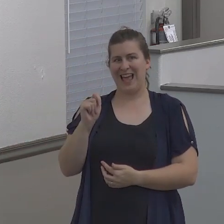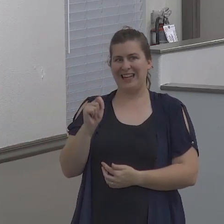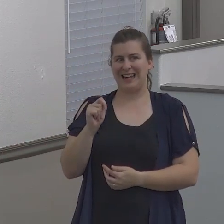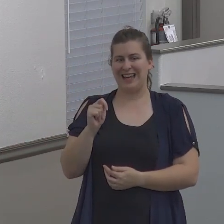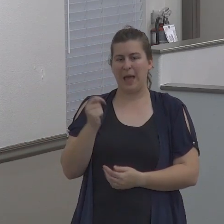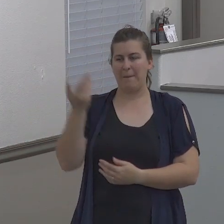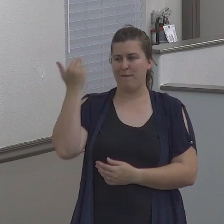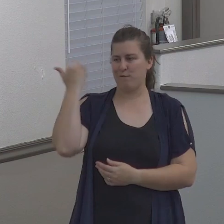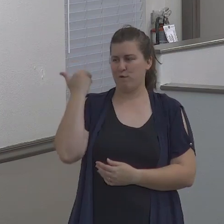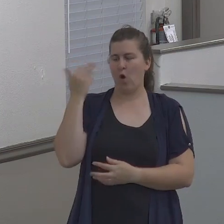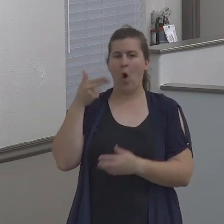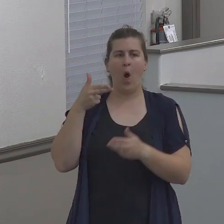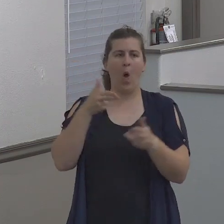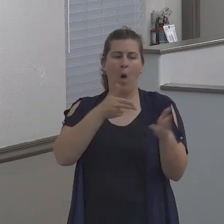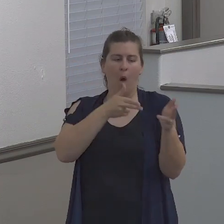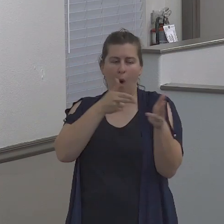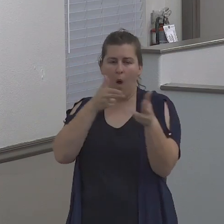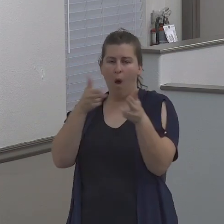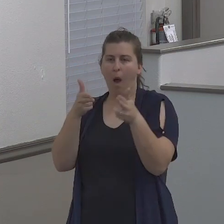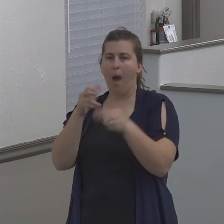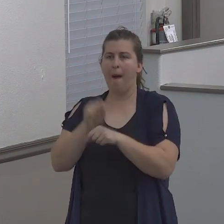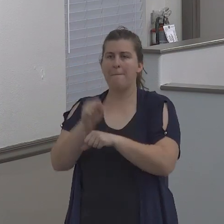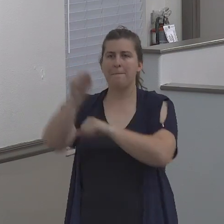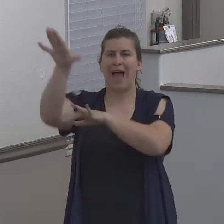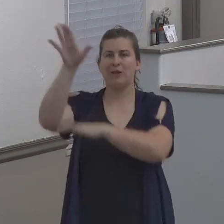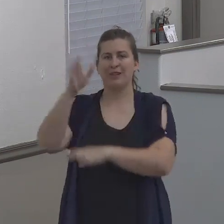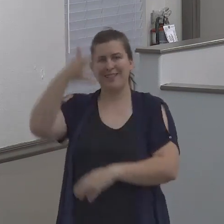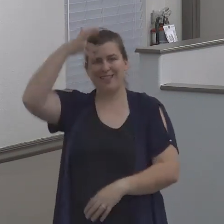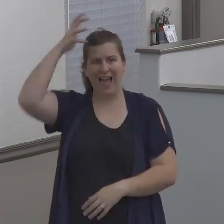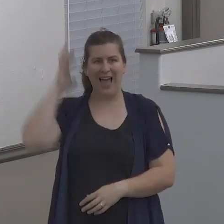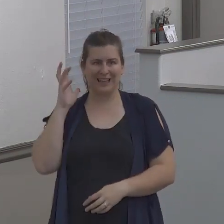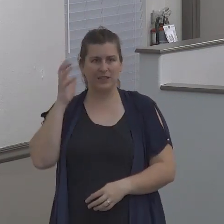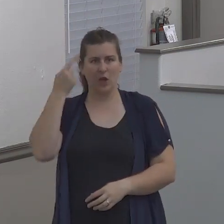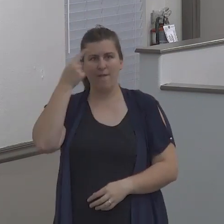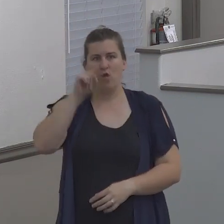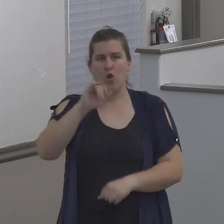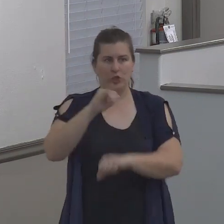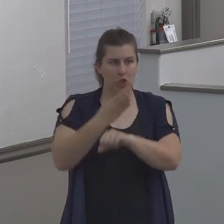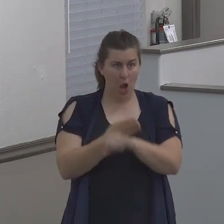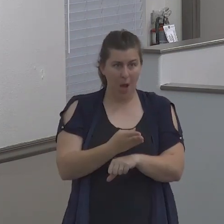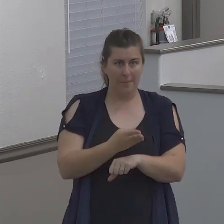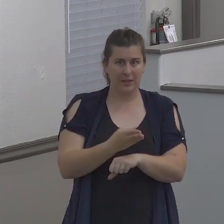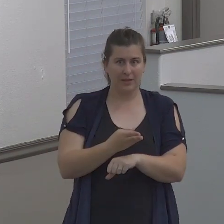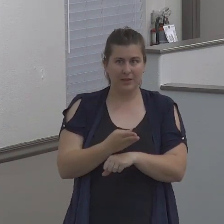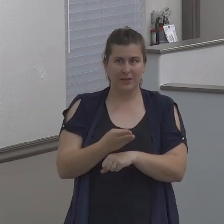in Montana that he doesn't do it now, but he used to hunt mountain lions for a living.